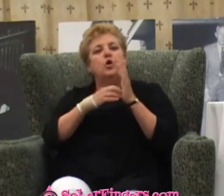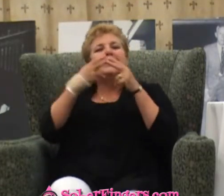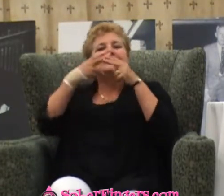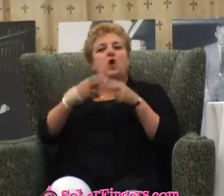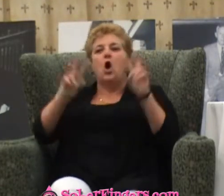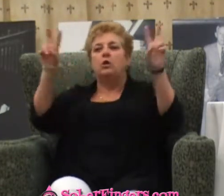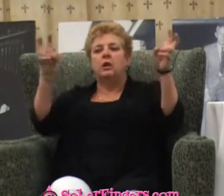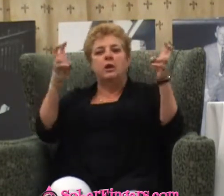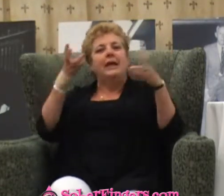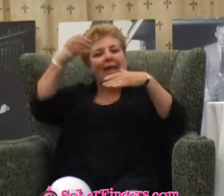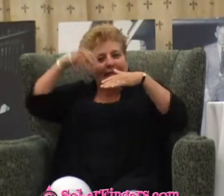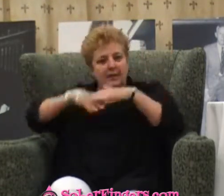into feelings.